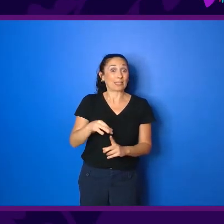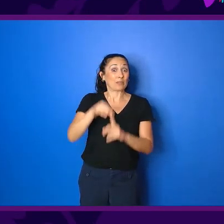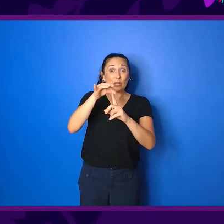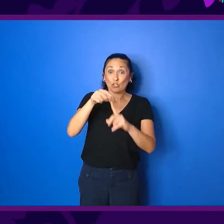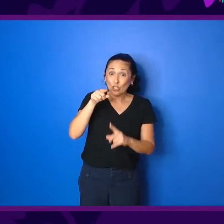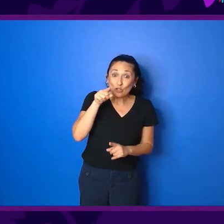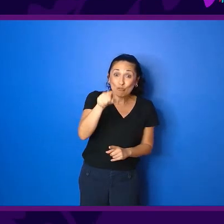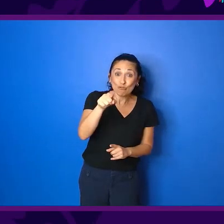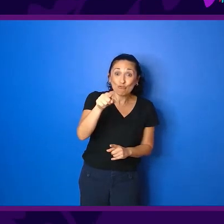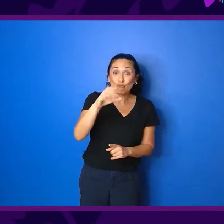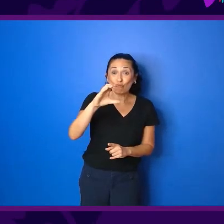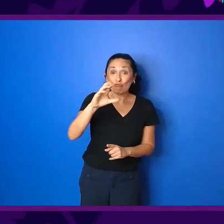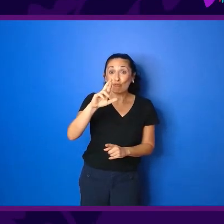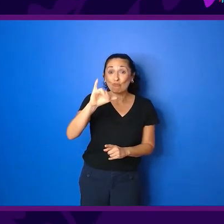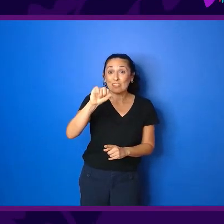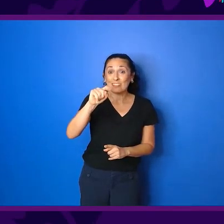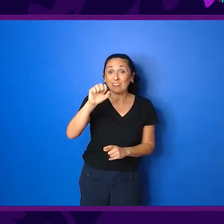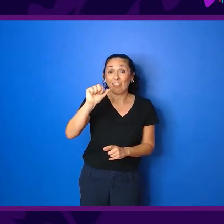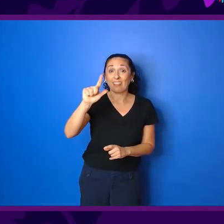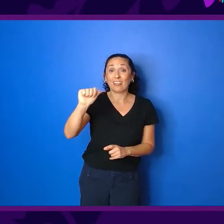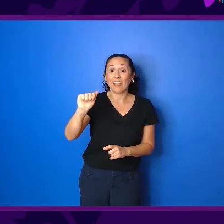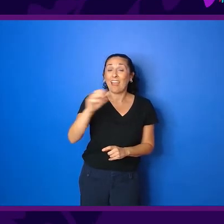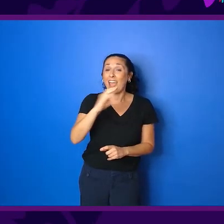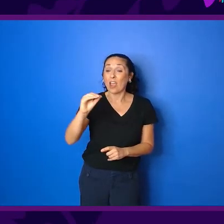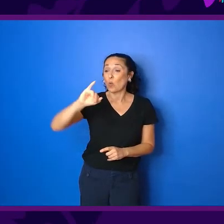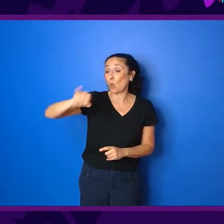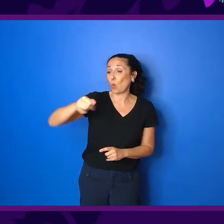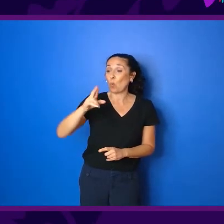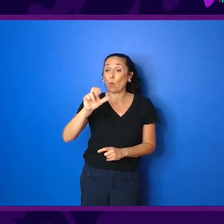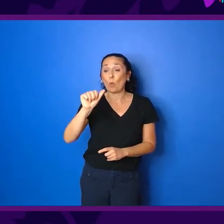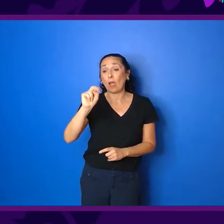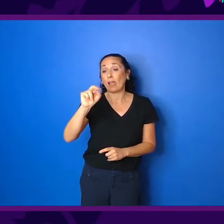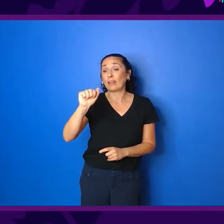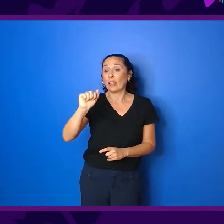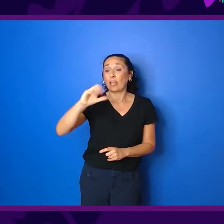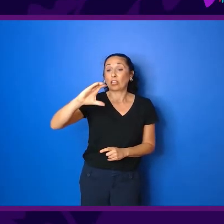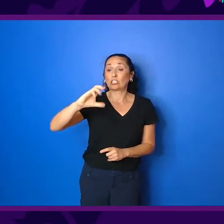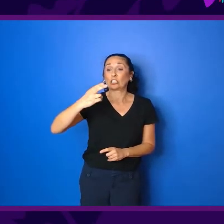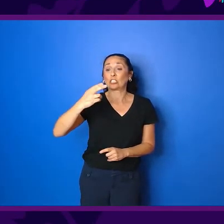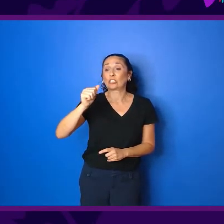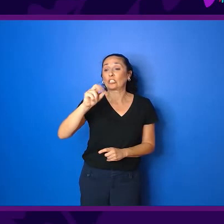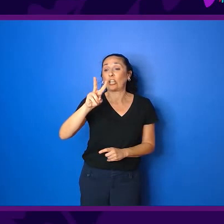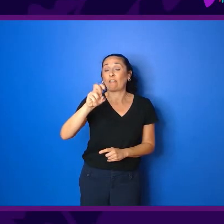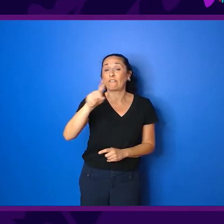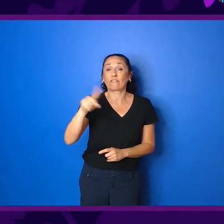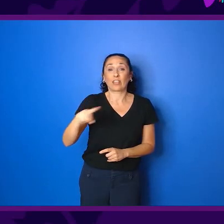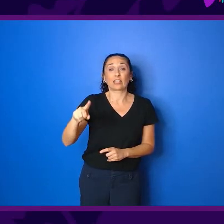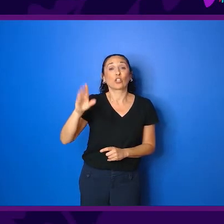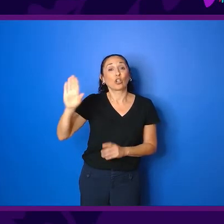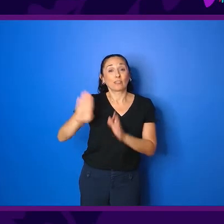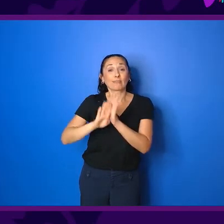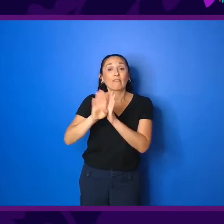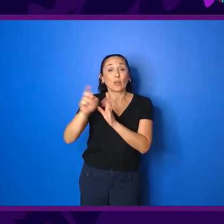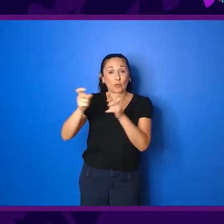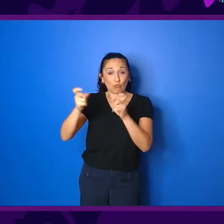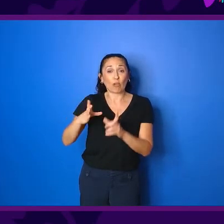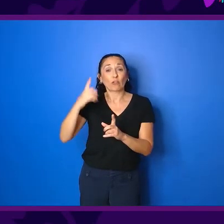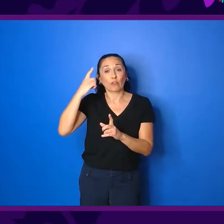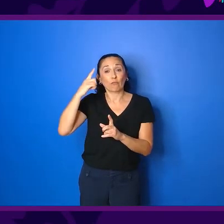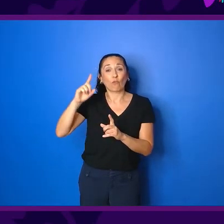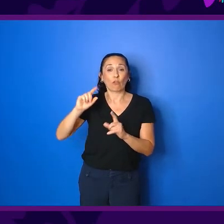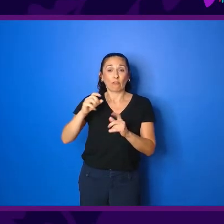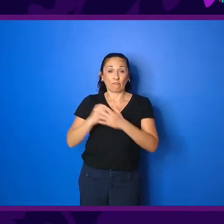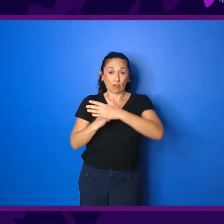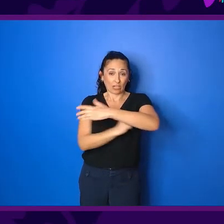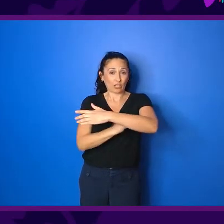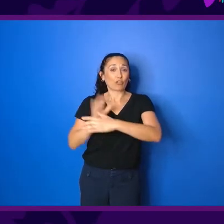and Juanita Chavez, who is our development director for the foundation, and all of her team. And I know we're going to make this